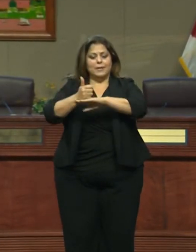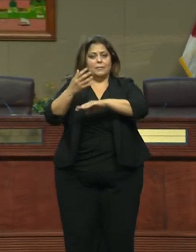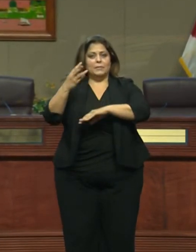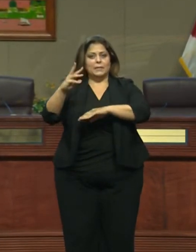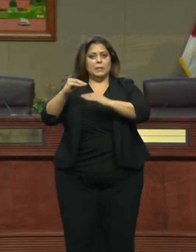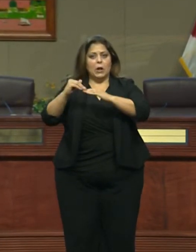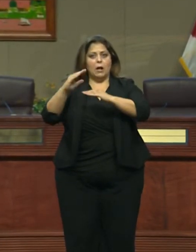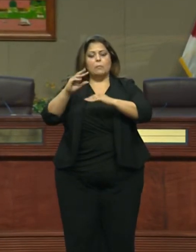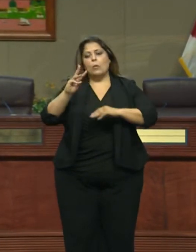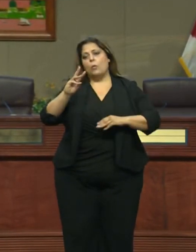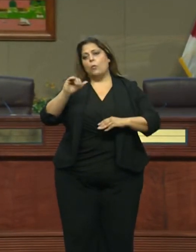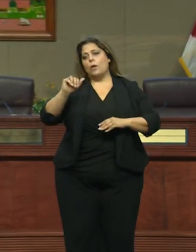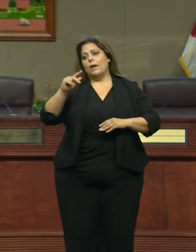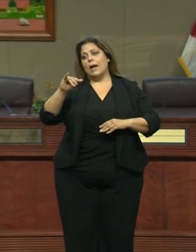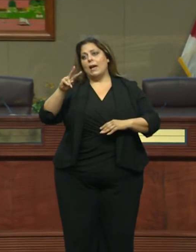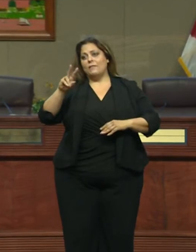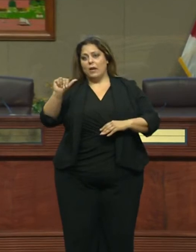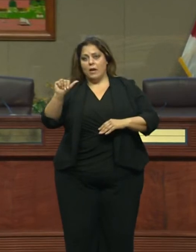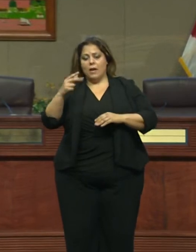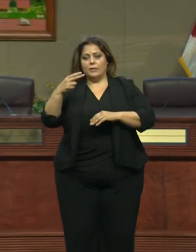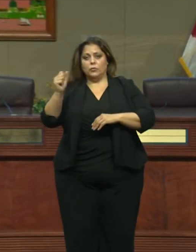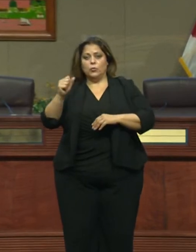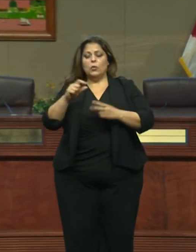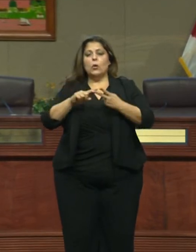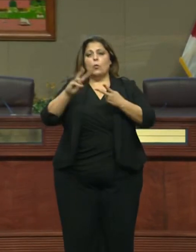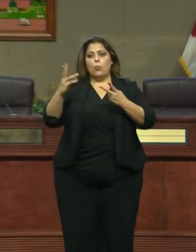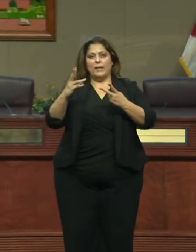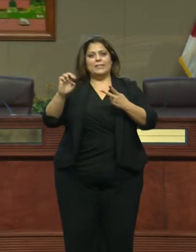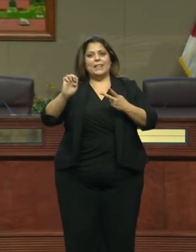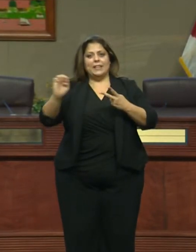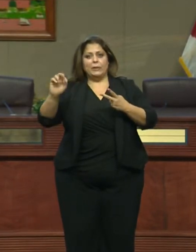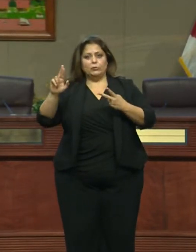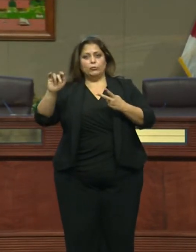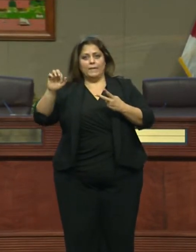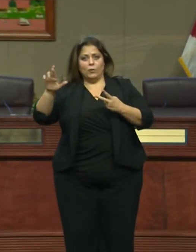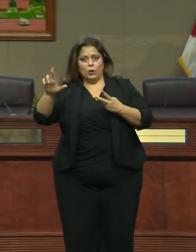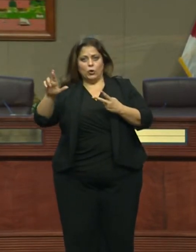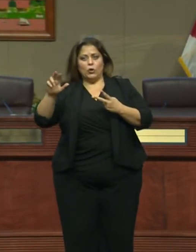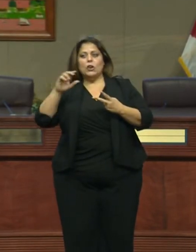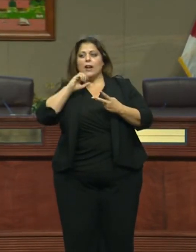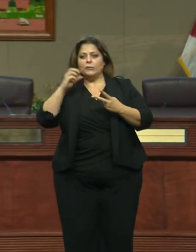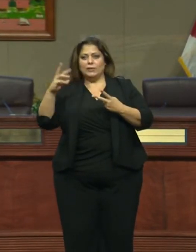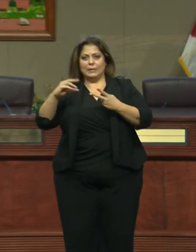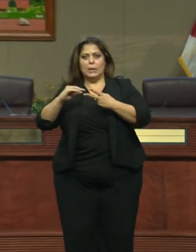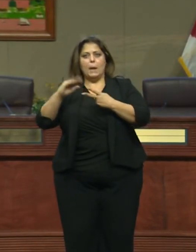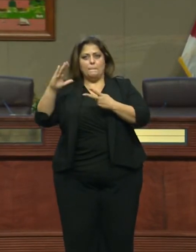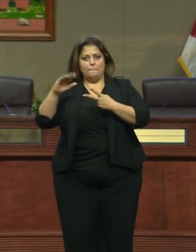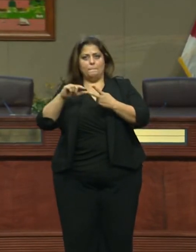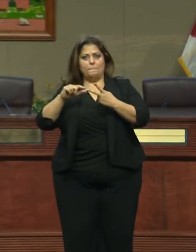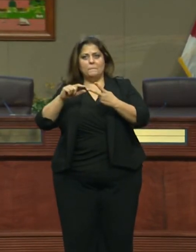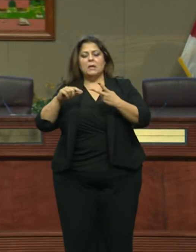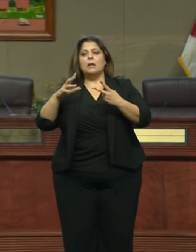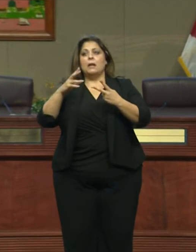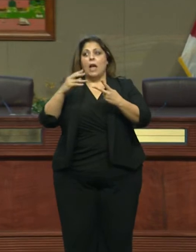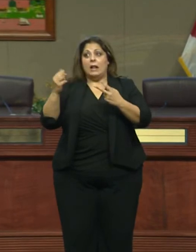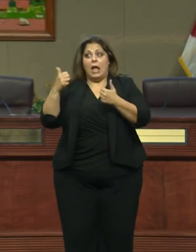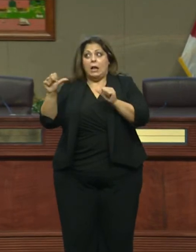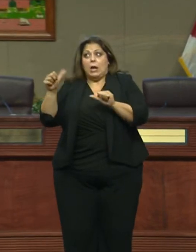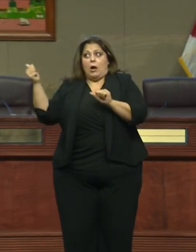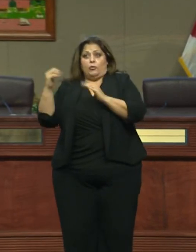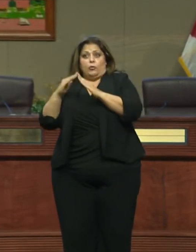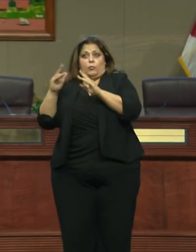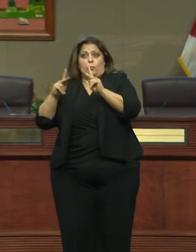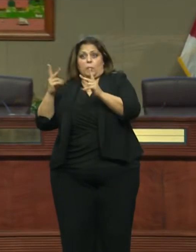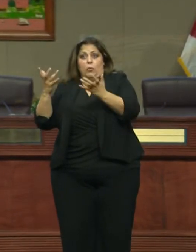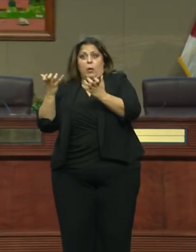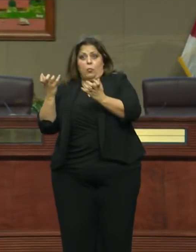School. One will be Wednesday, East River, for 16 and up, and those in the community that want to walk up.